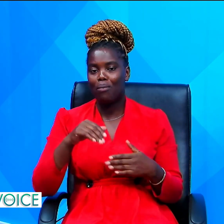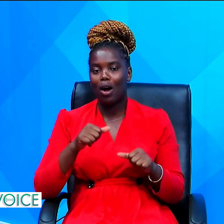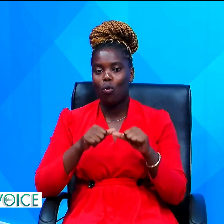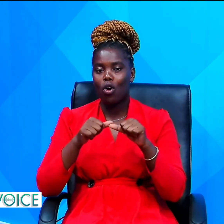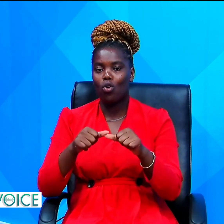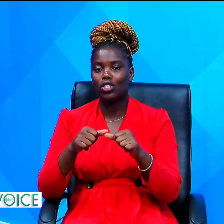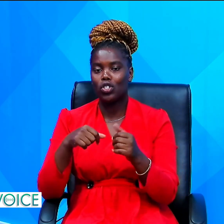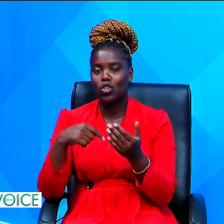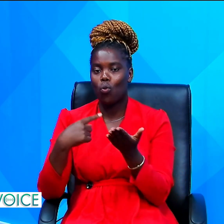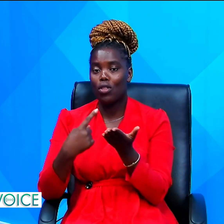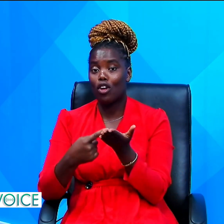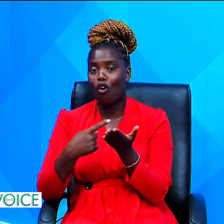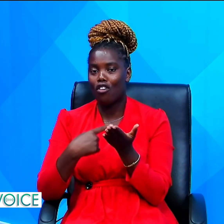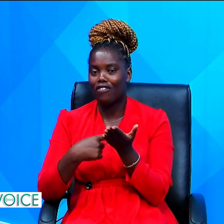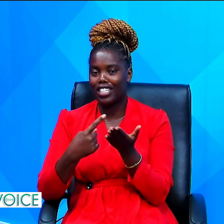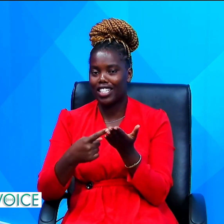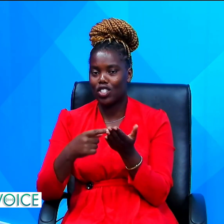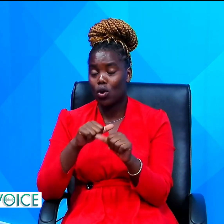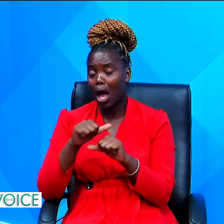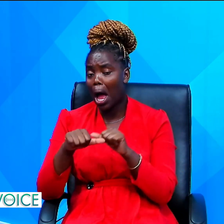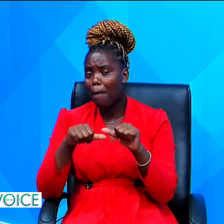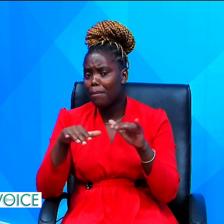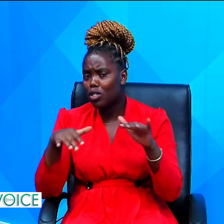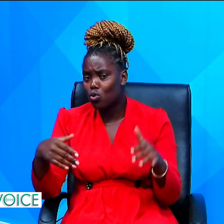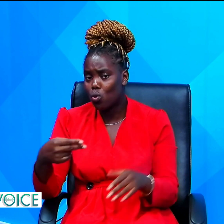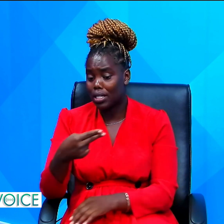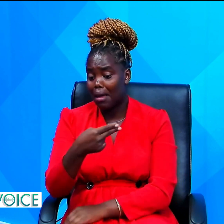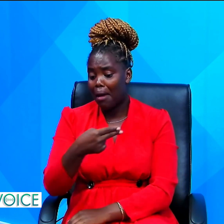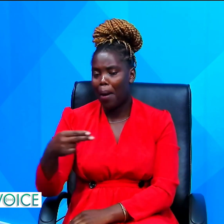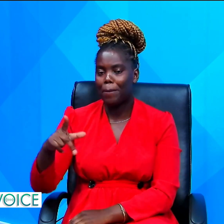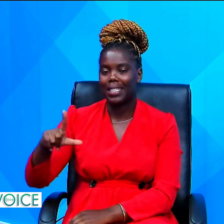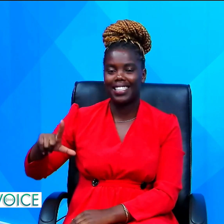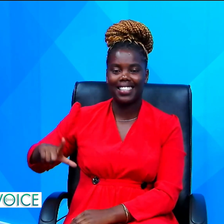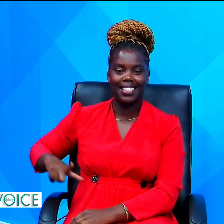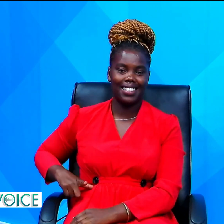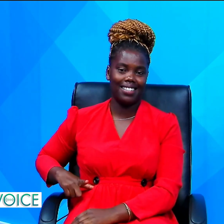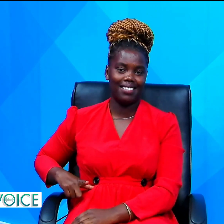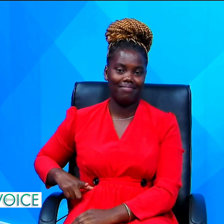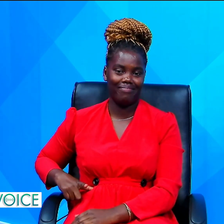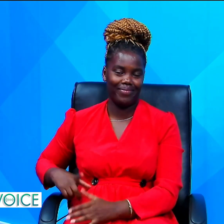and continue discussing more about hepatitis.